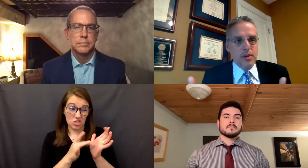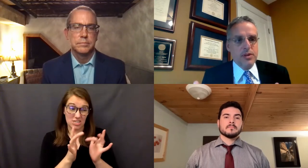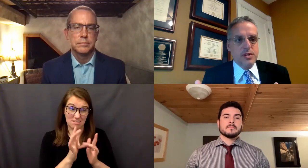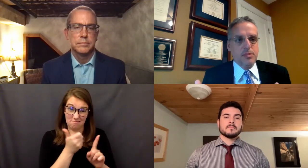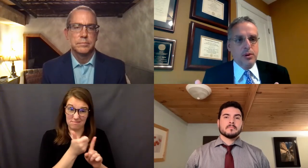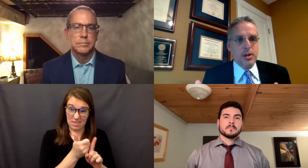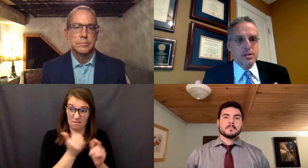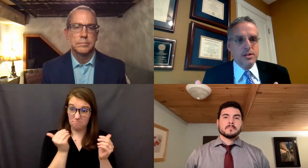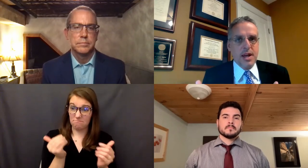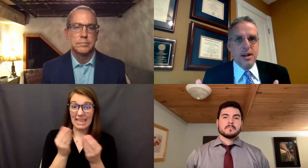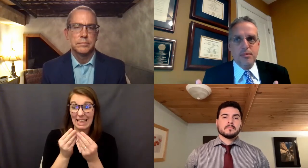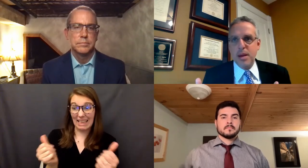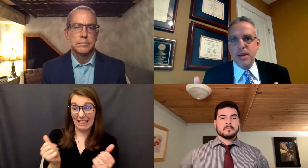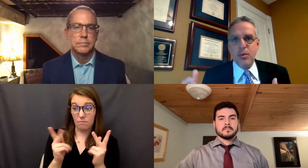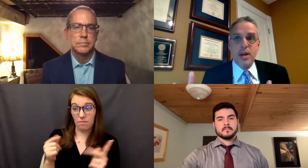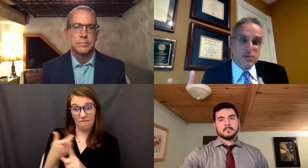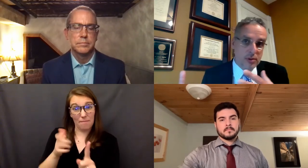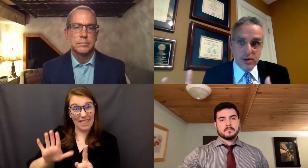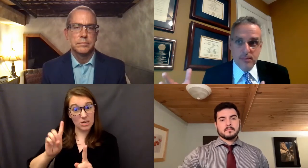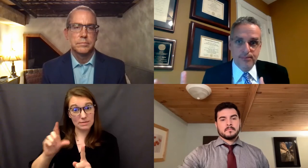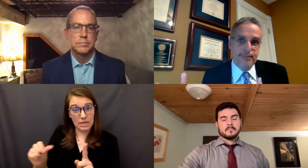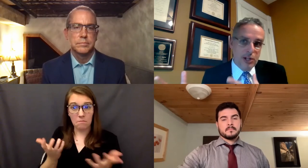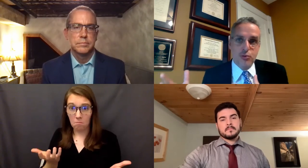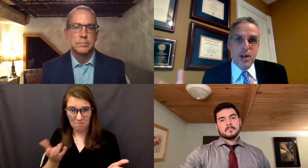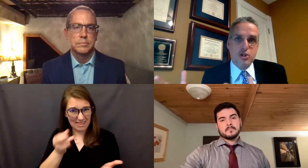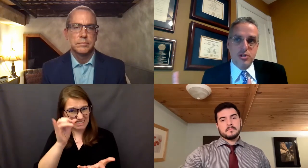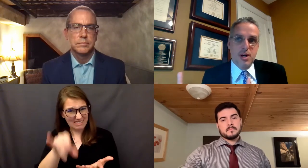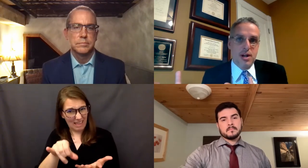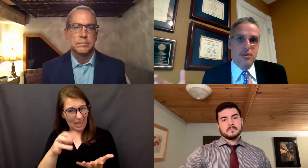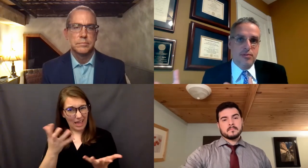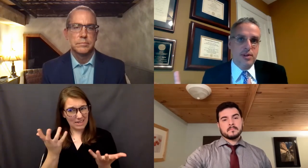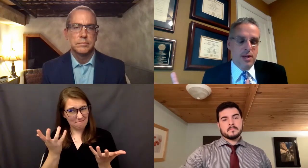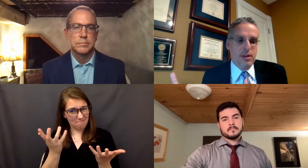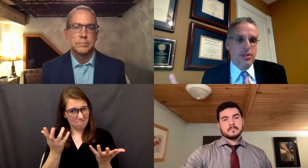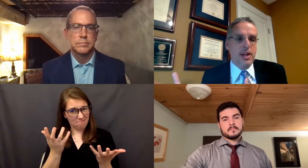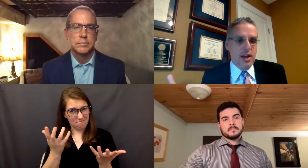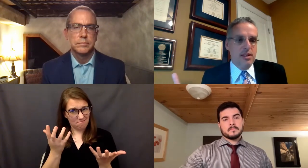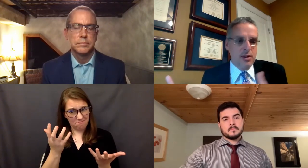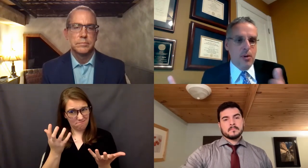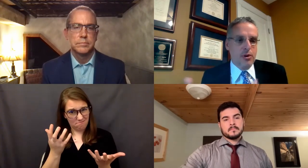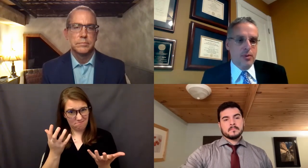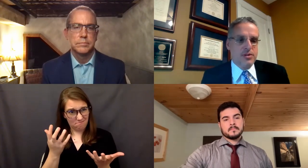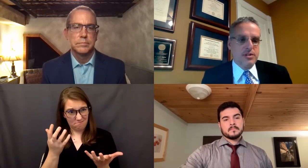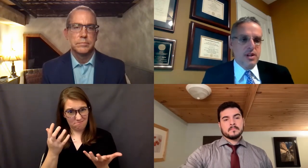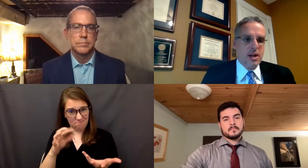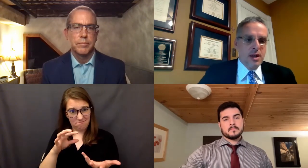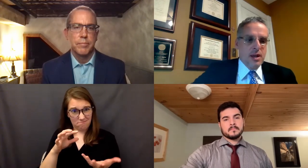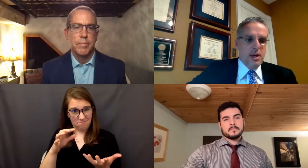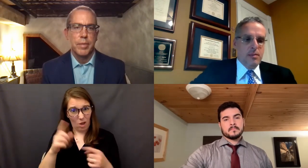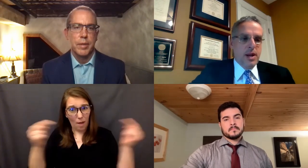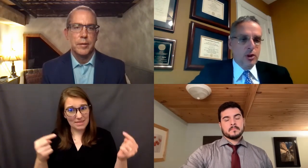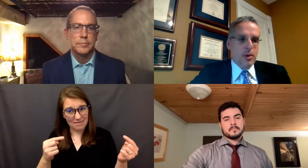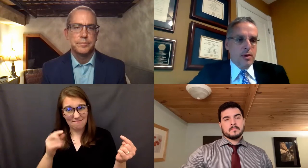heals people of these disabilities? Does that maybe in a way sort of entrench a kind of thinking that you both are resisting?